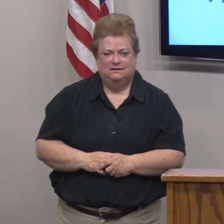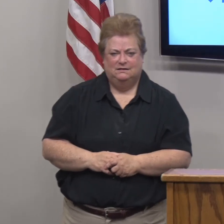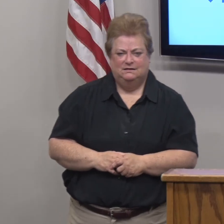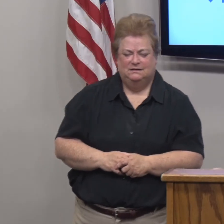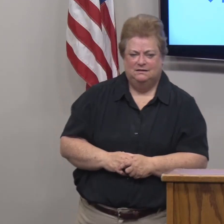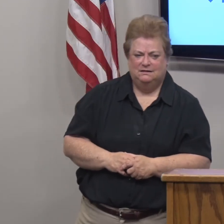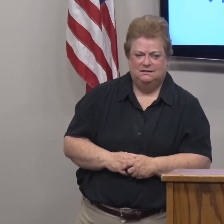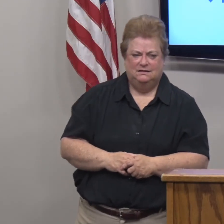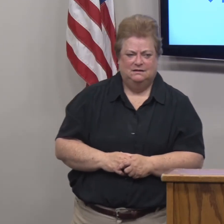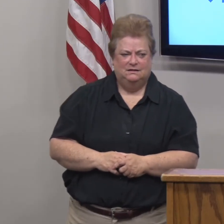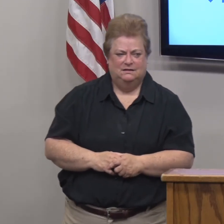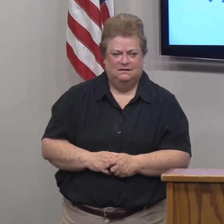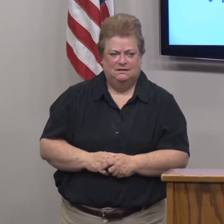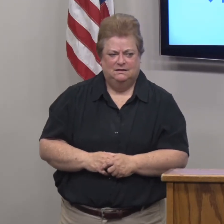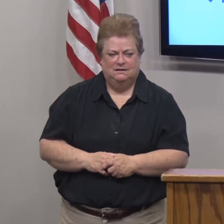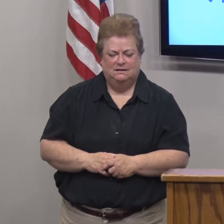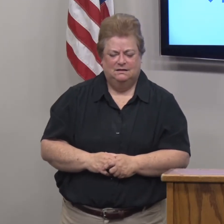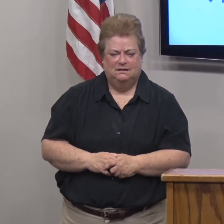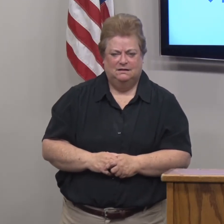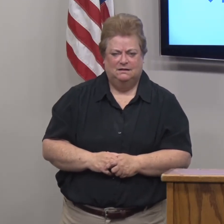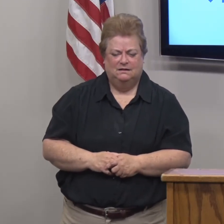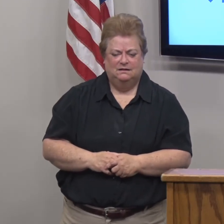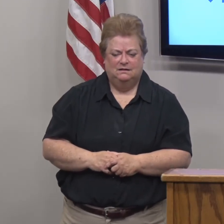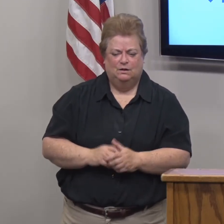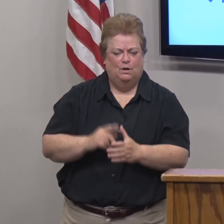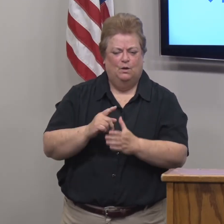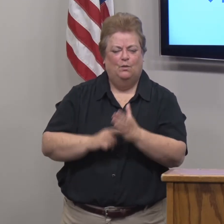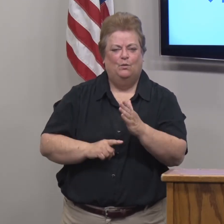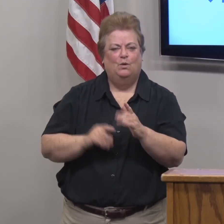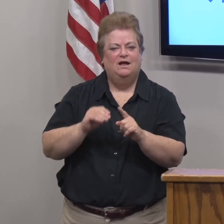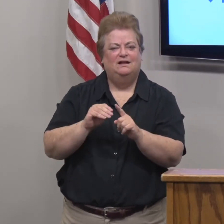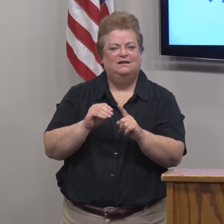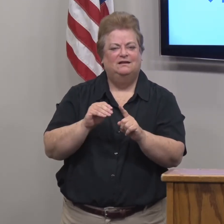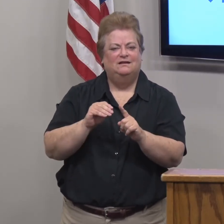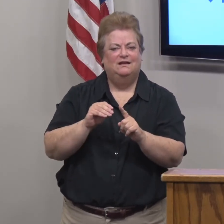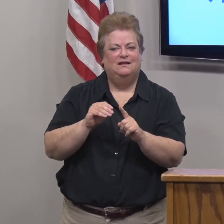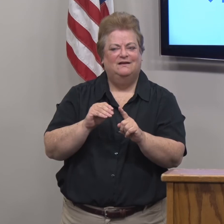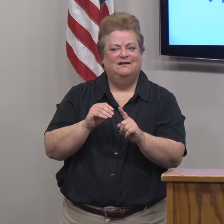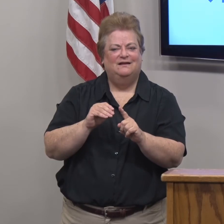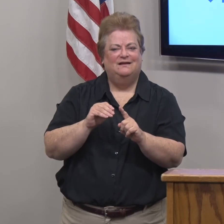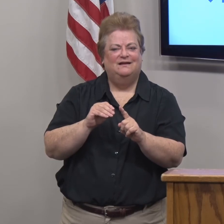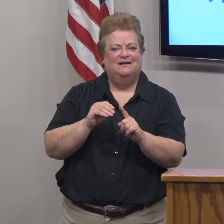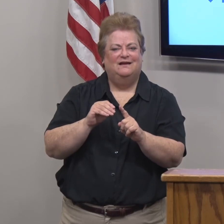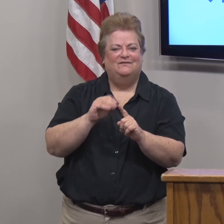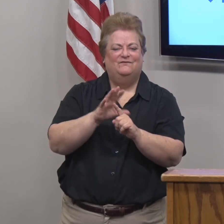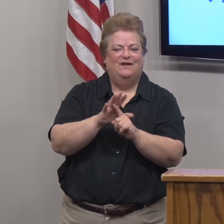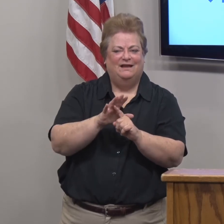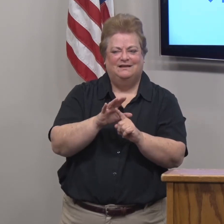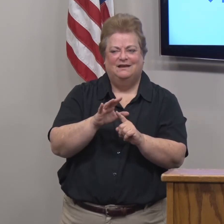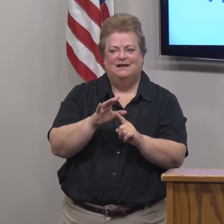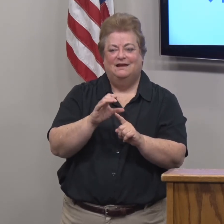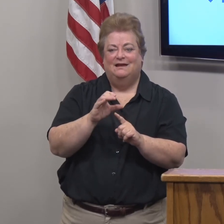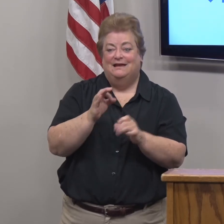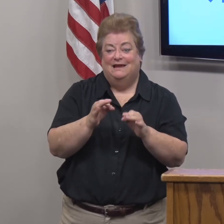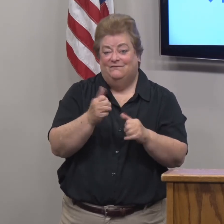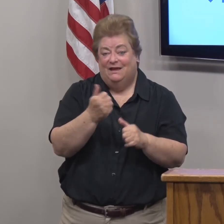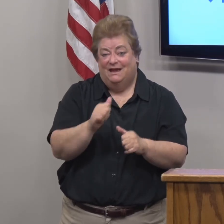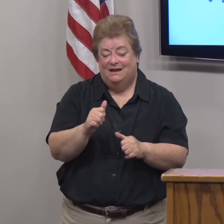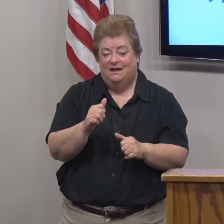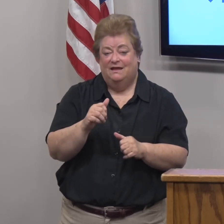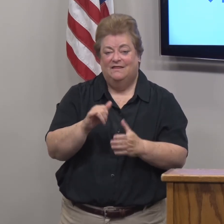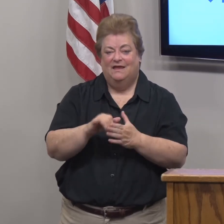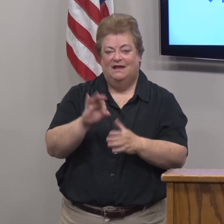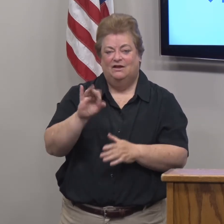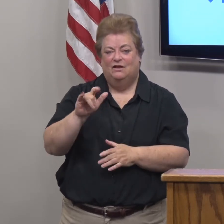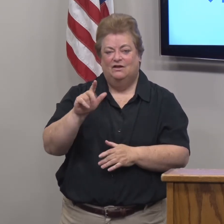effect, if any, do you think the beginning of flu season may have on